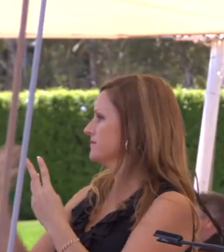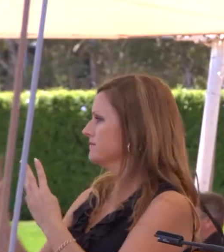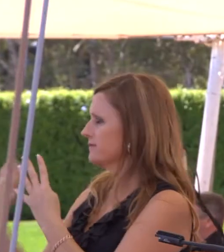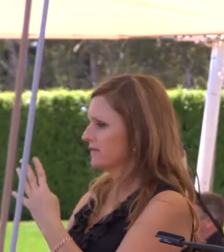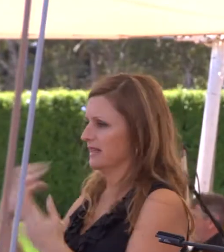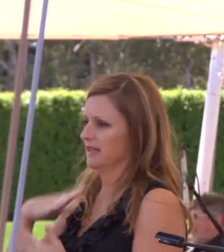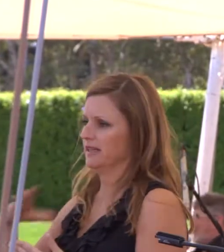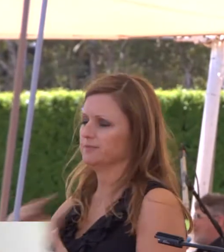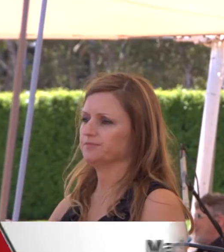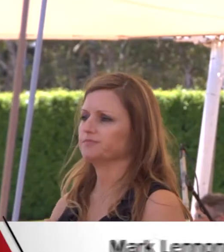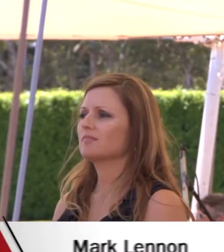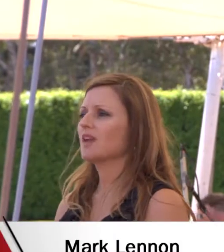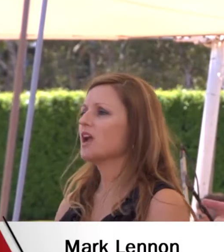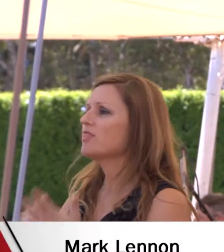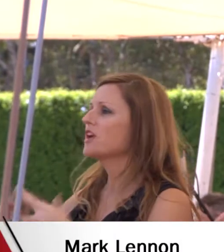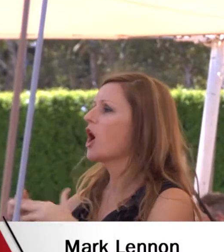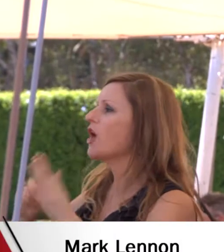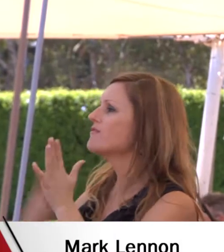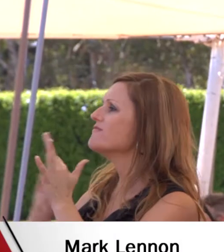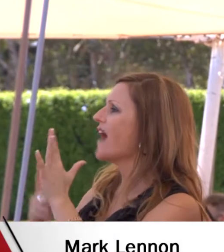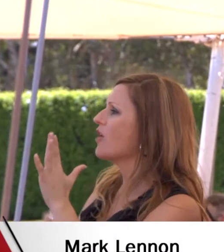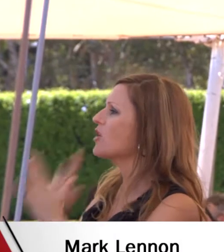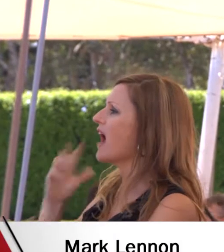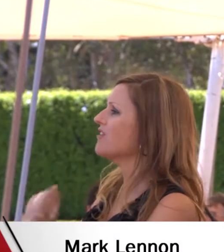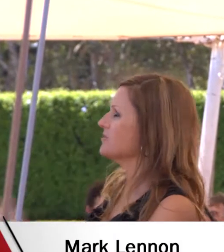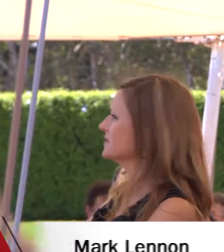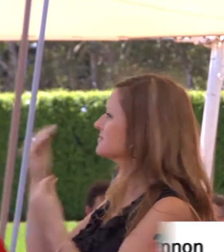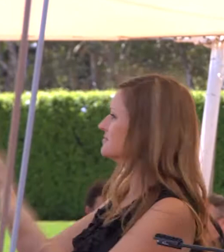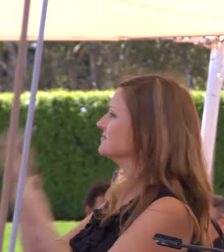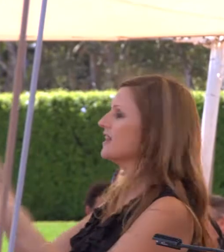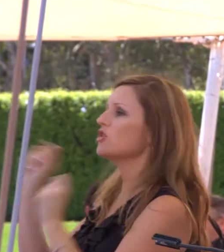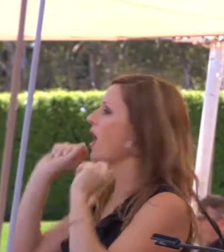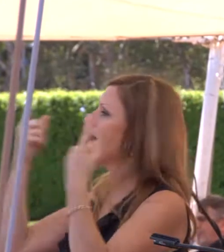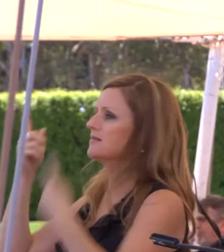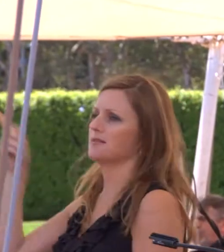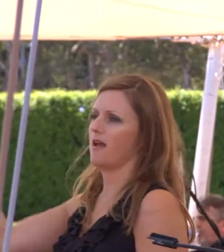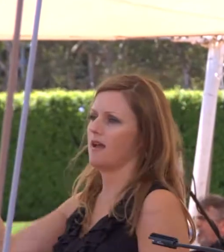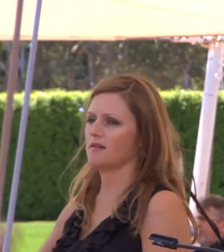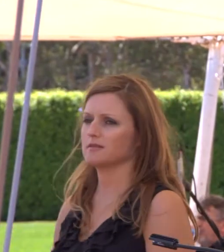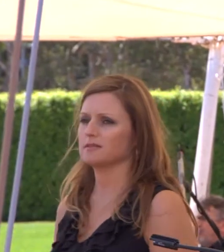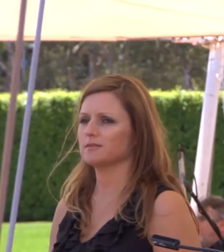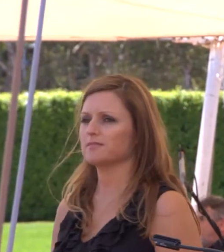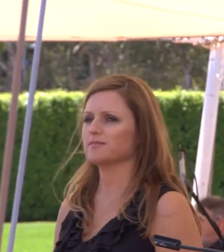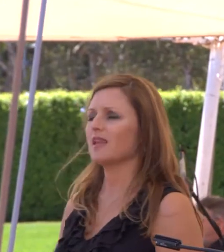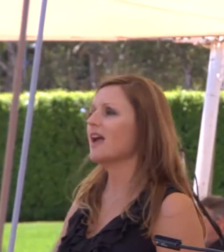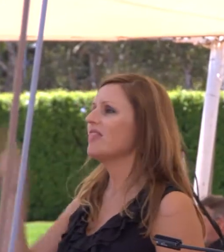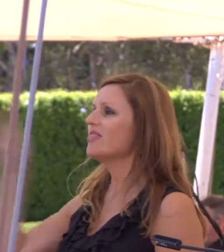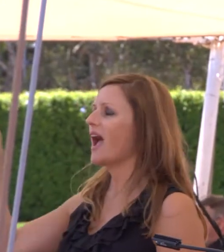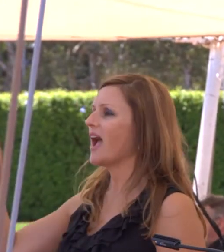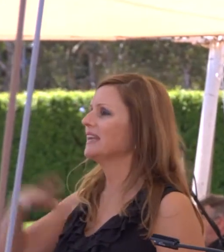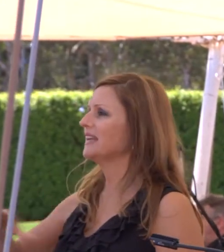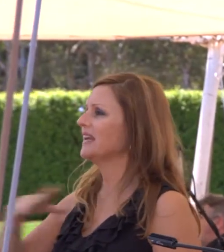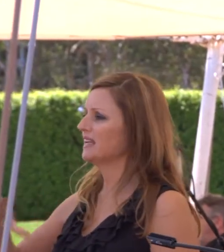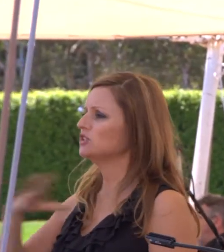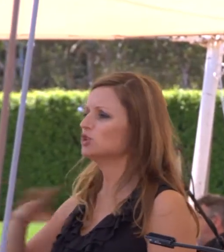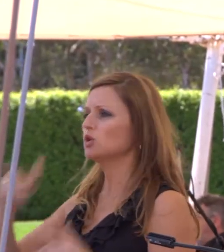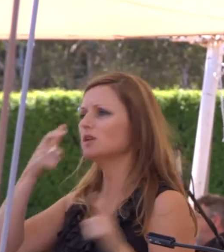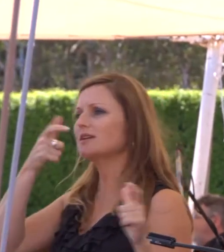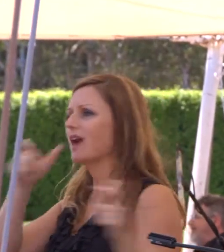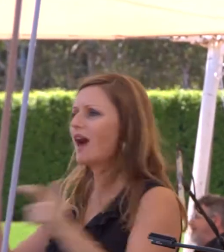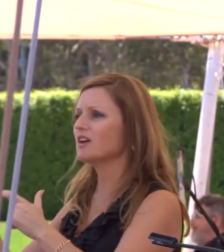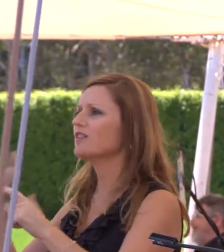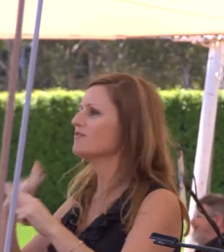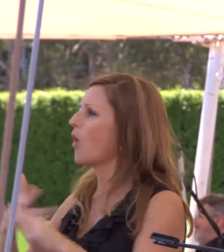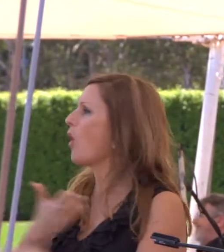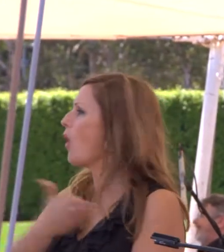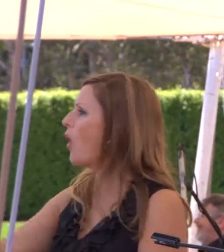road. The O'Farrell government fails to understand this notion that they need to govern for the common good